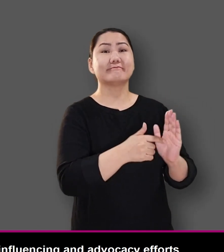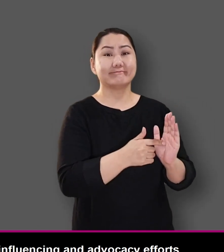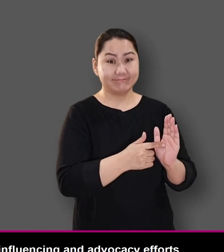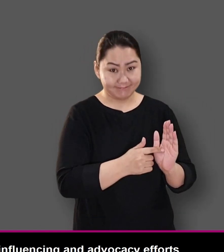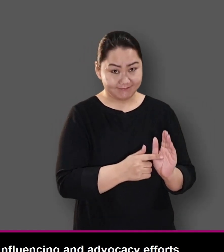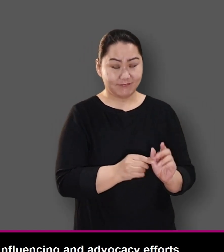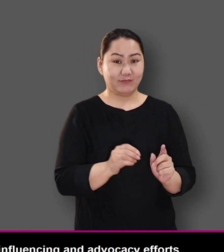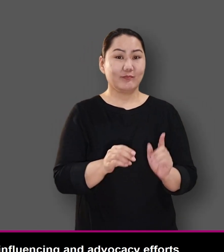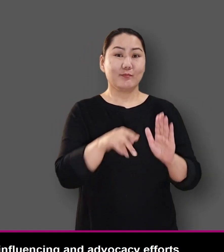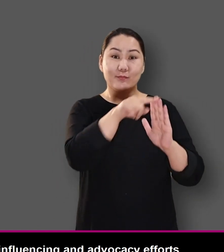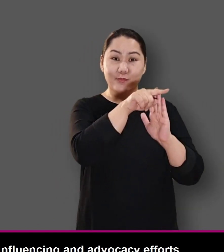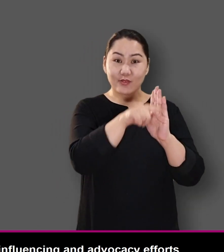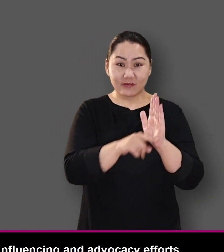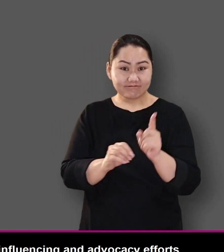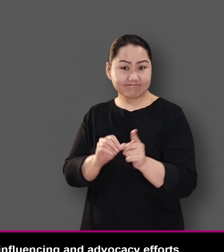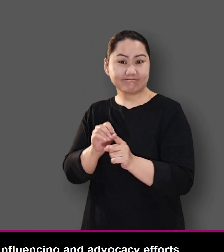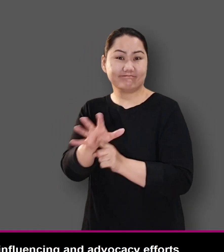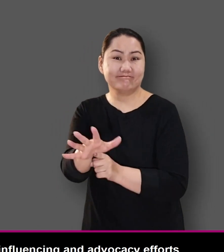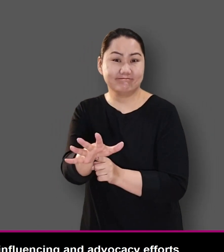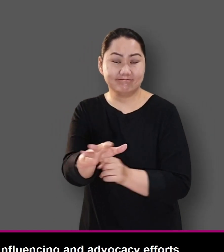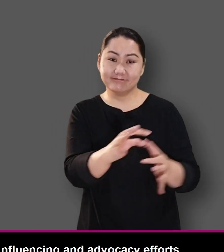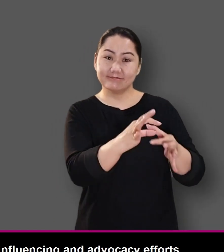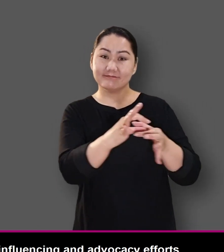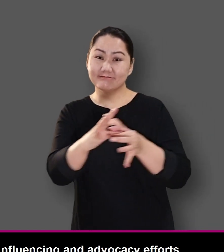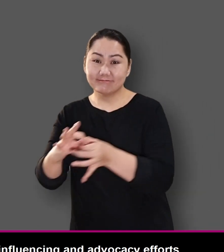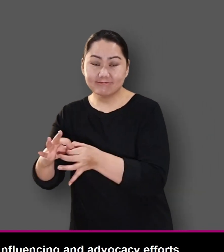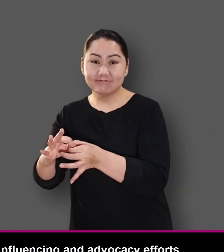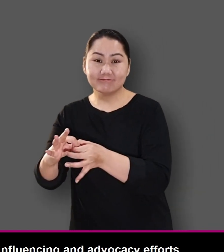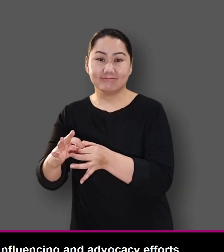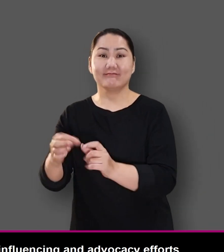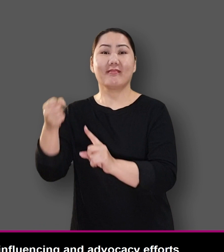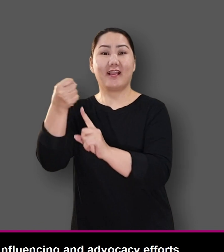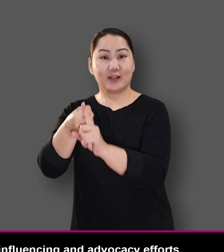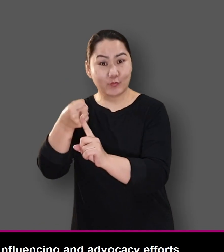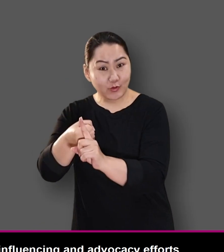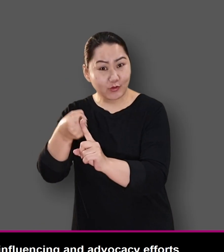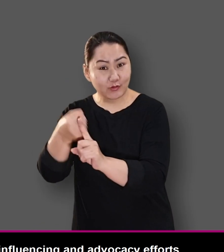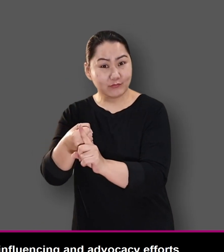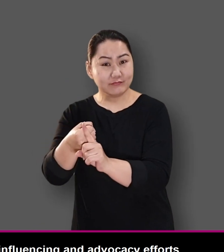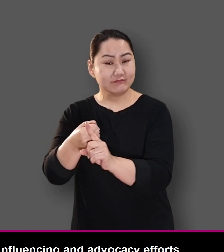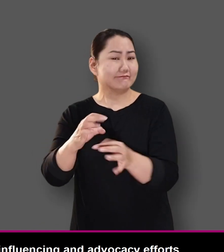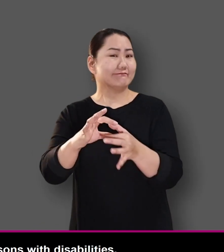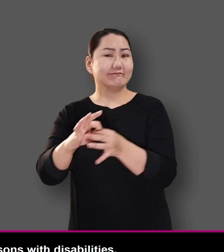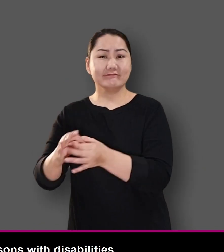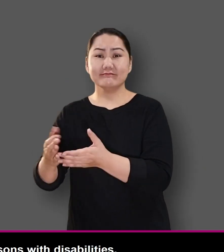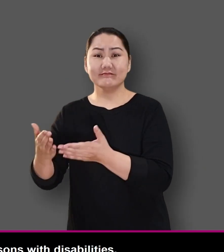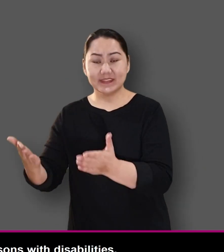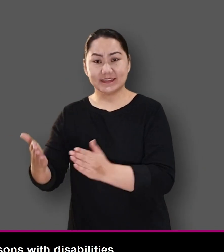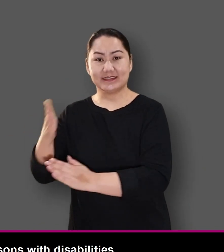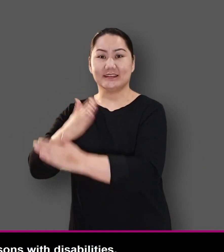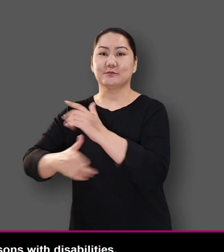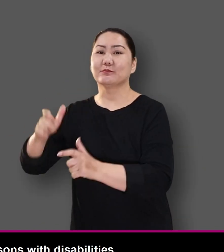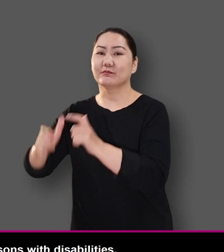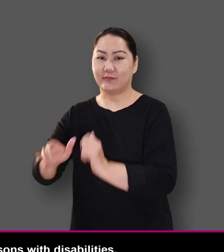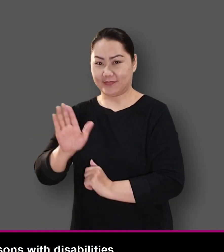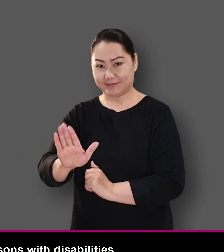to take up issues of policy influencing and advocacy efforts in favor of persons with